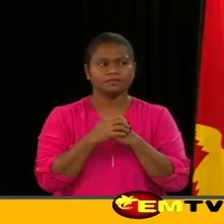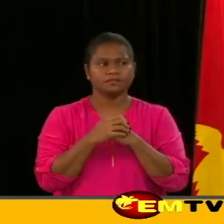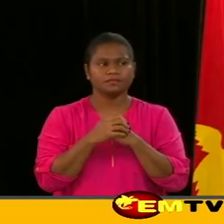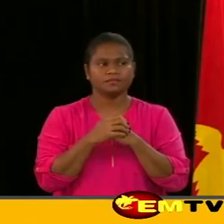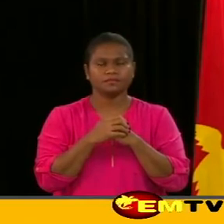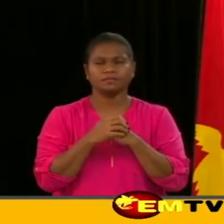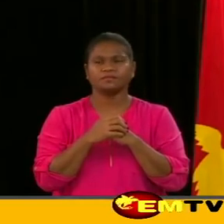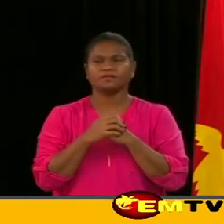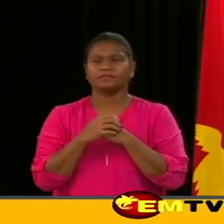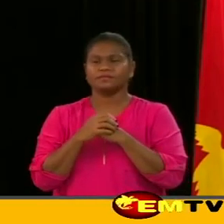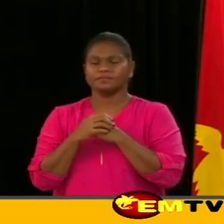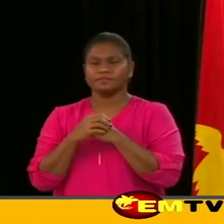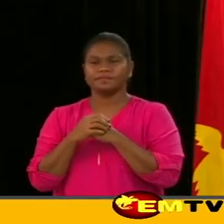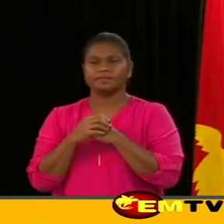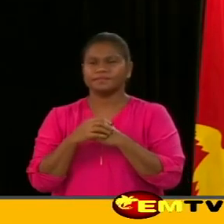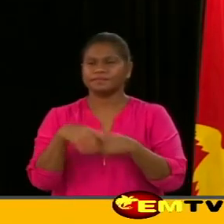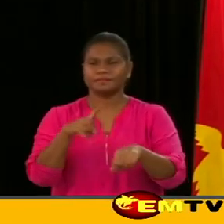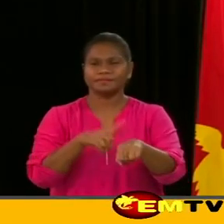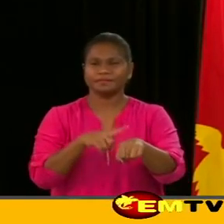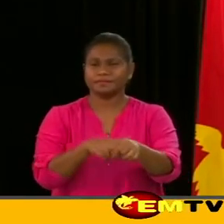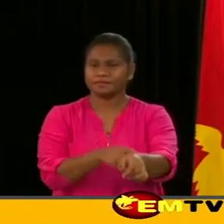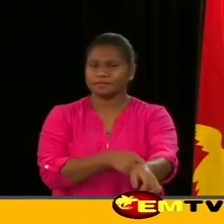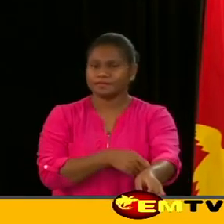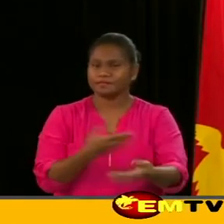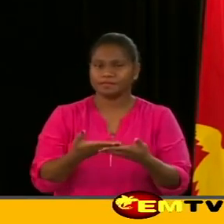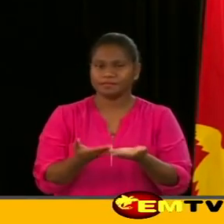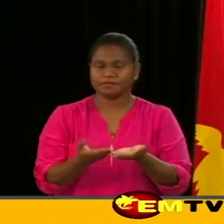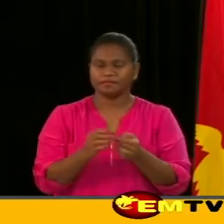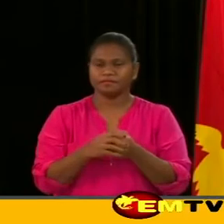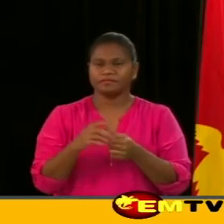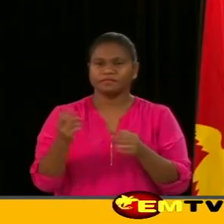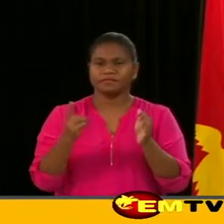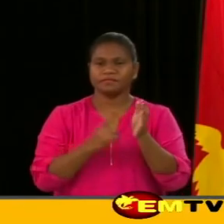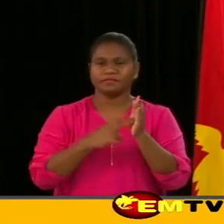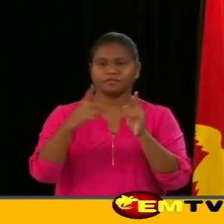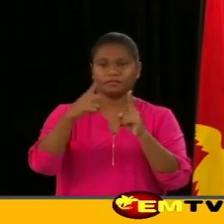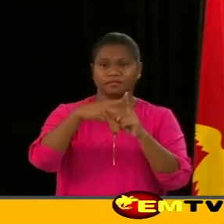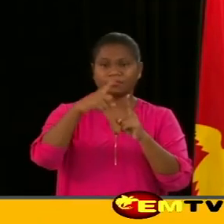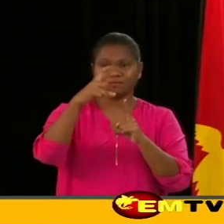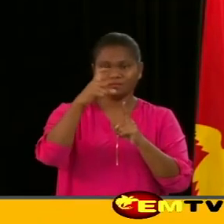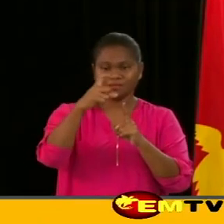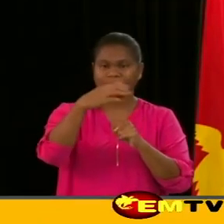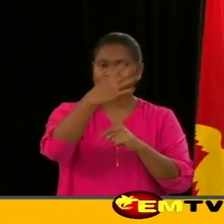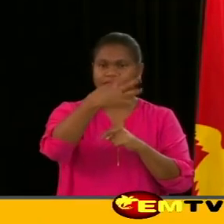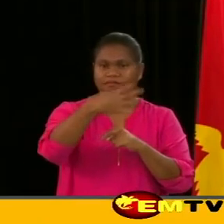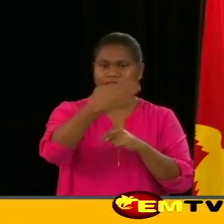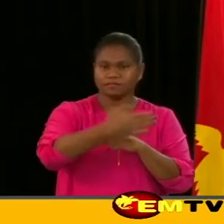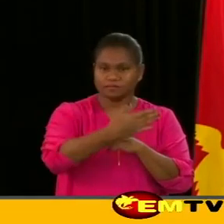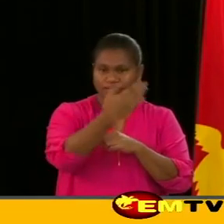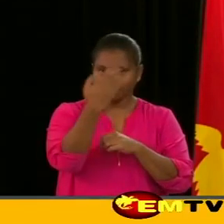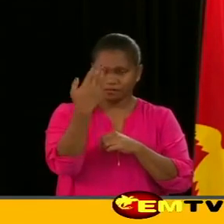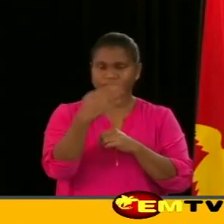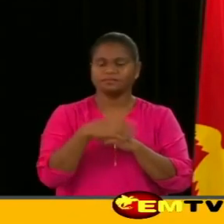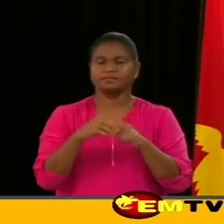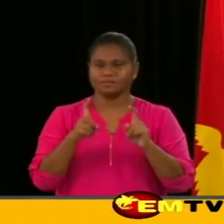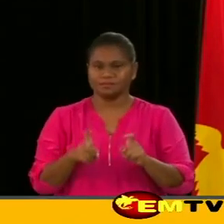National Emergency Orders. Yes. That can you just clarify for what period these orders for? So as it stands, it stands in that NEC endorsed period of the 14 days. Okay.